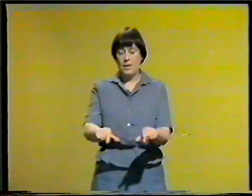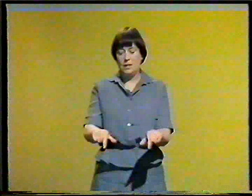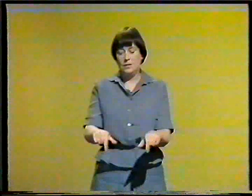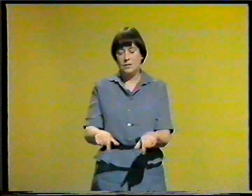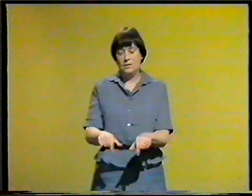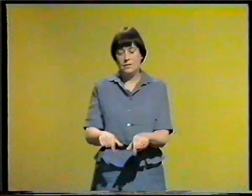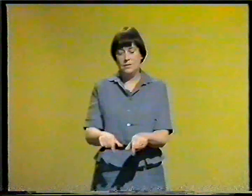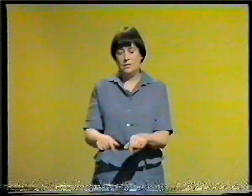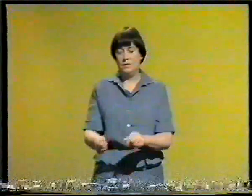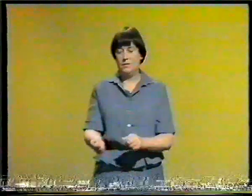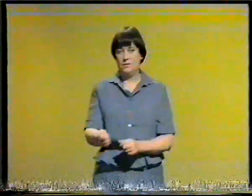Bacon.